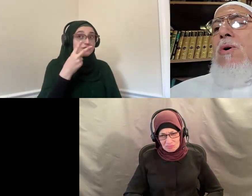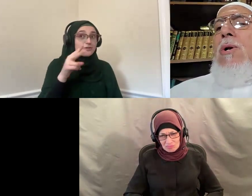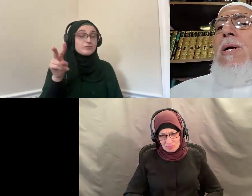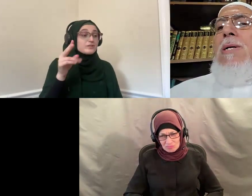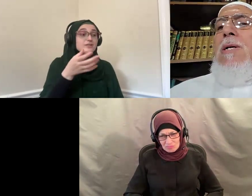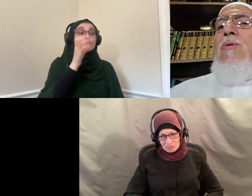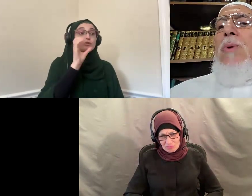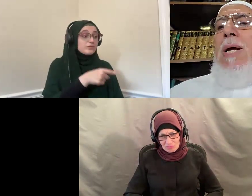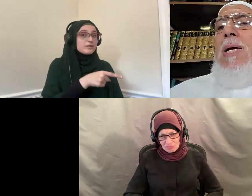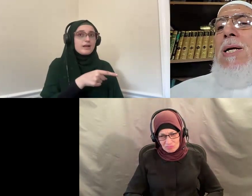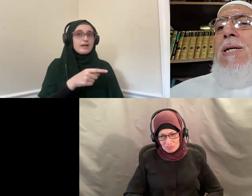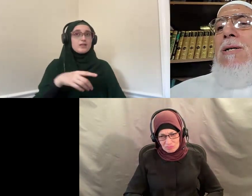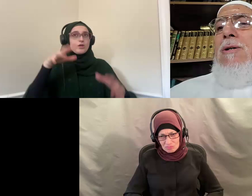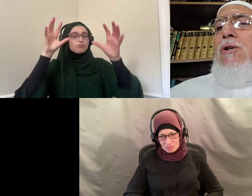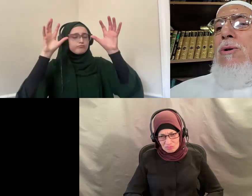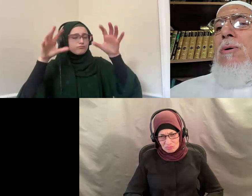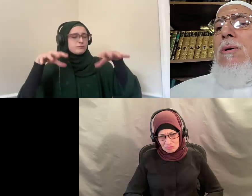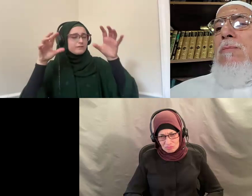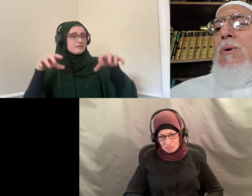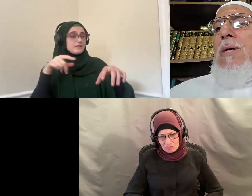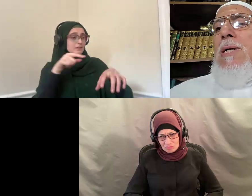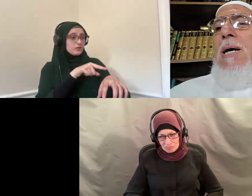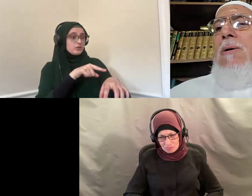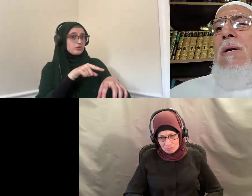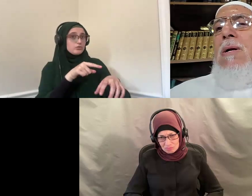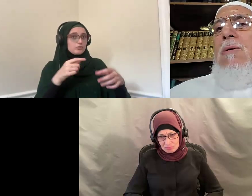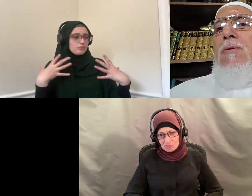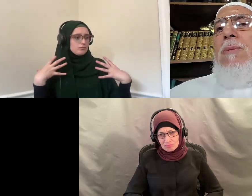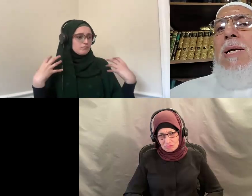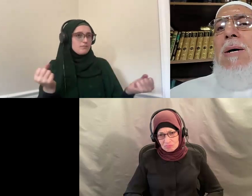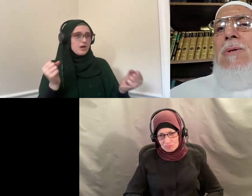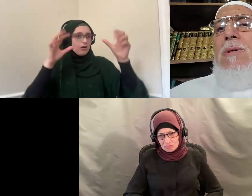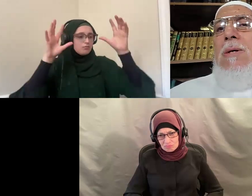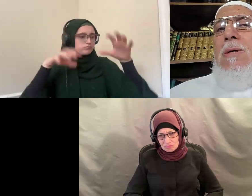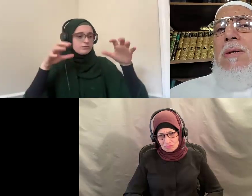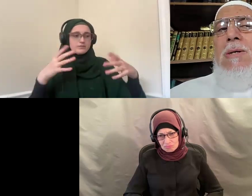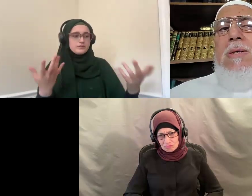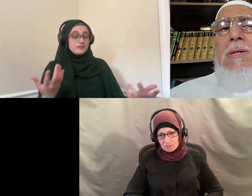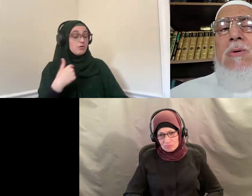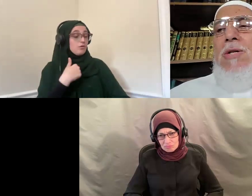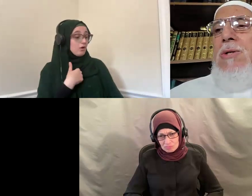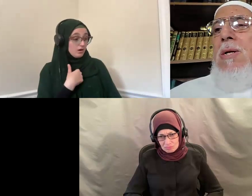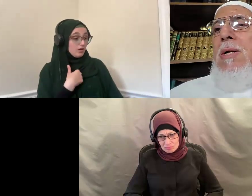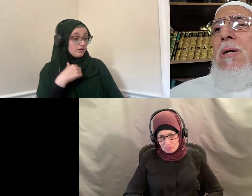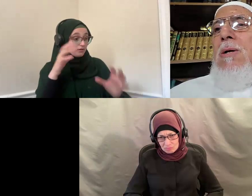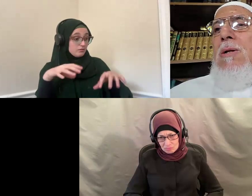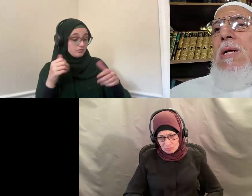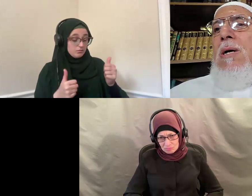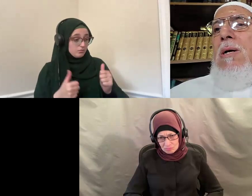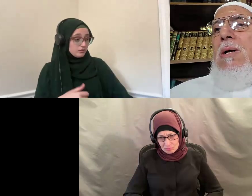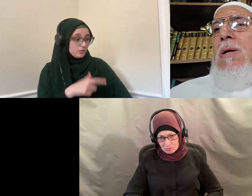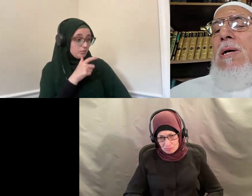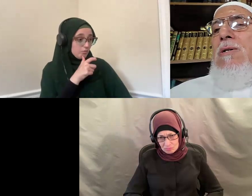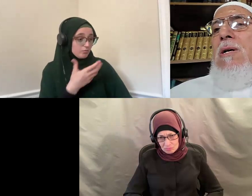clouds, or is it we who brought it down from the clouds? This is a question